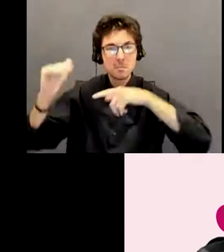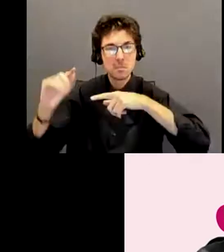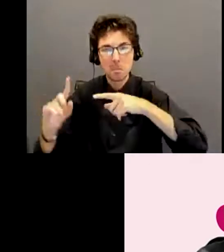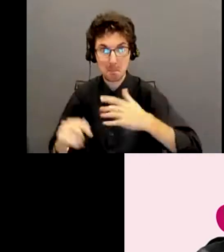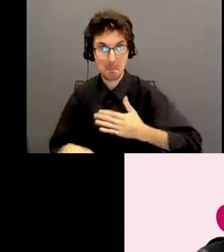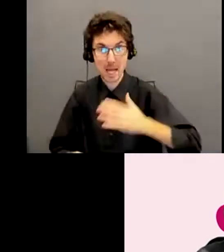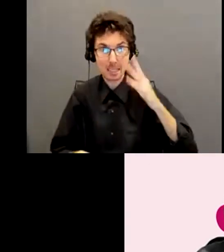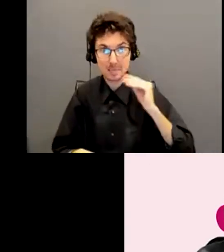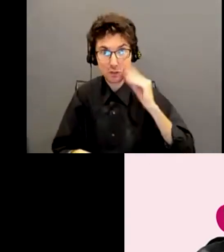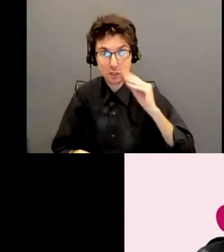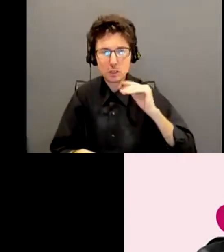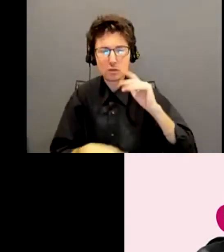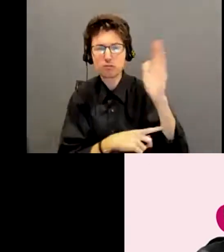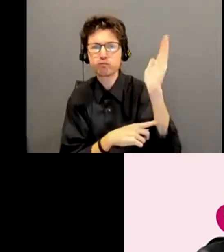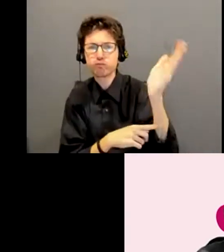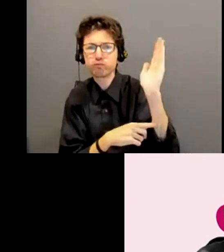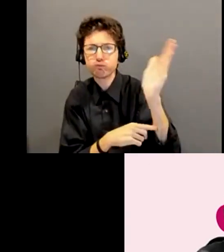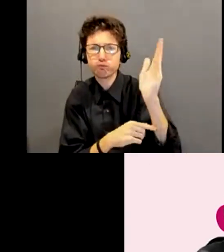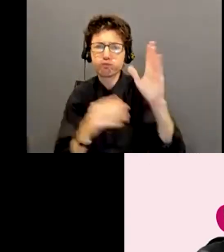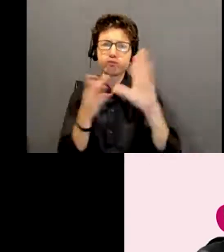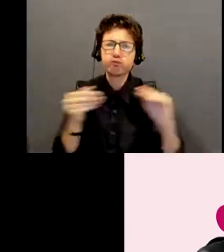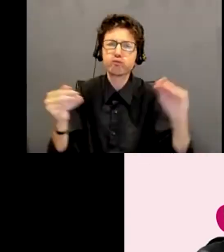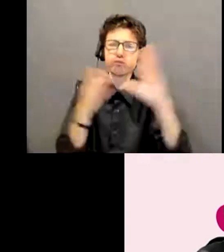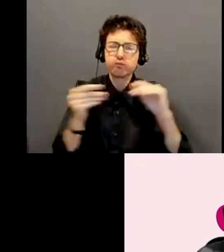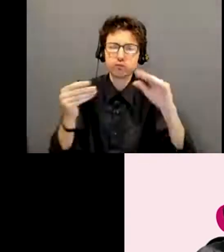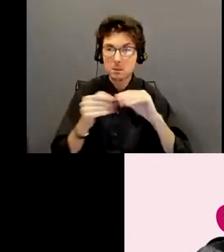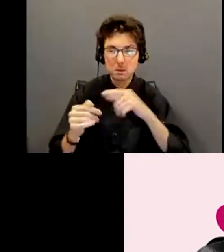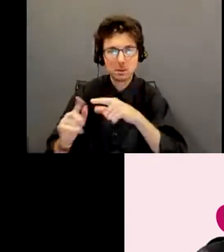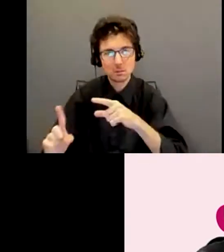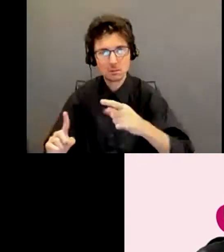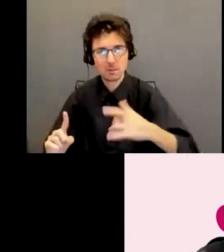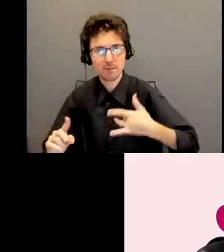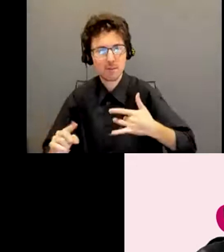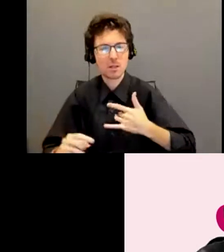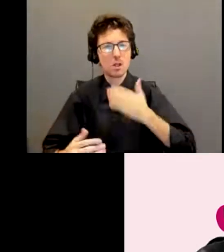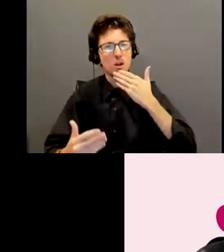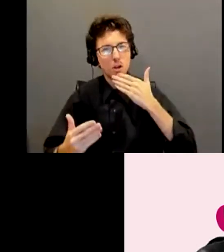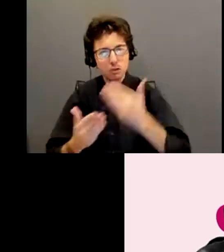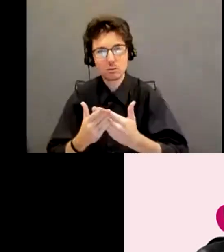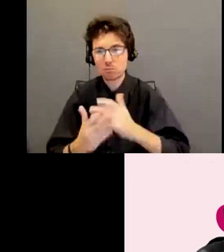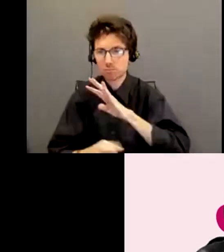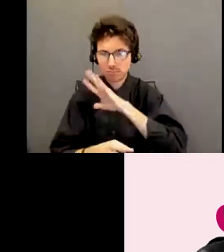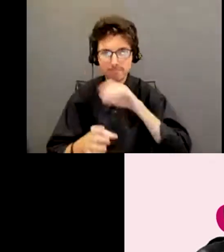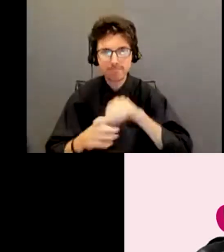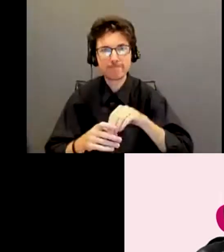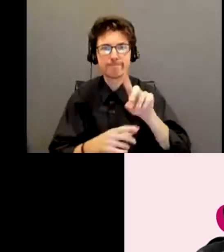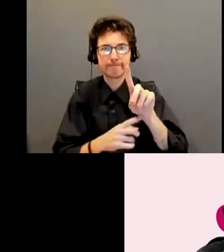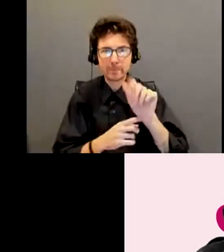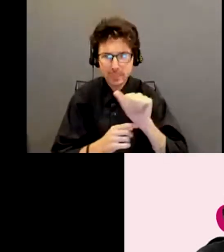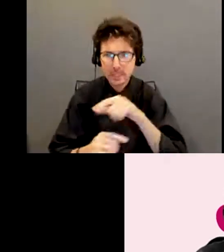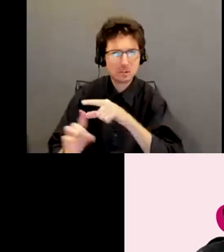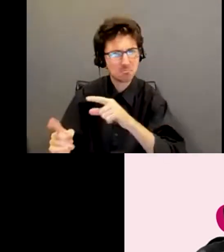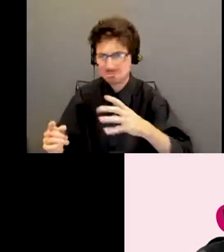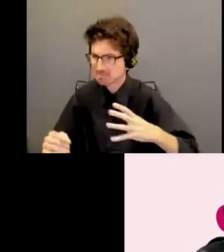disability means, to teach them how to live and live good with disability, and to be the best person they could be.